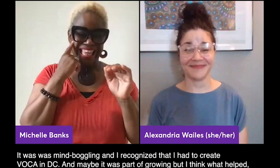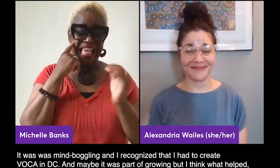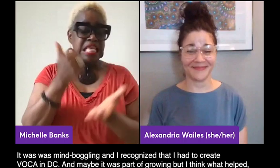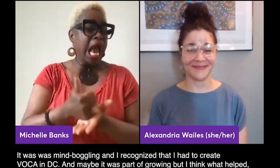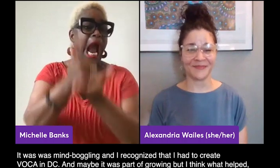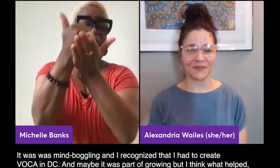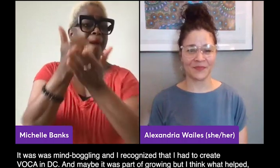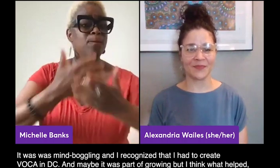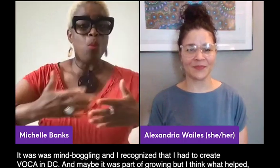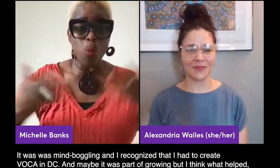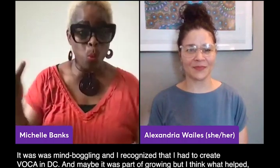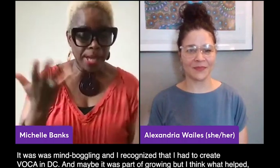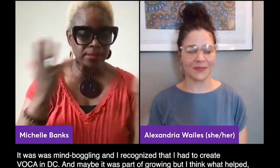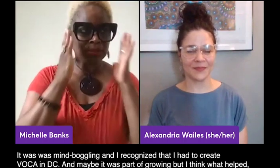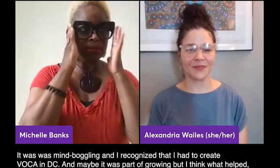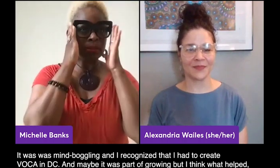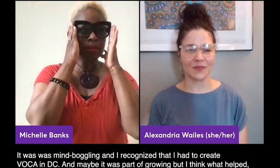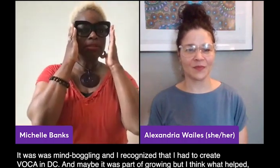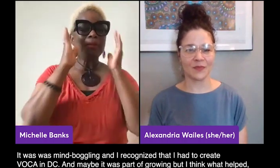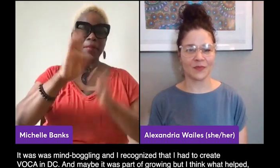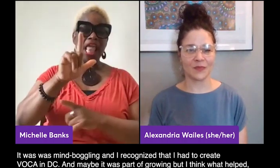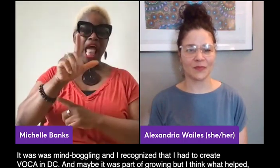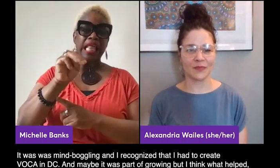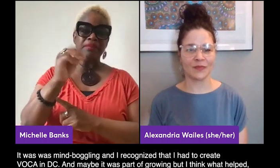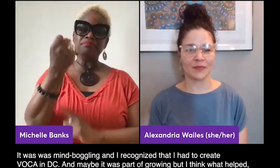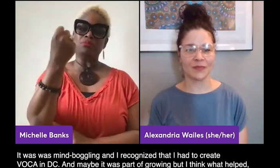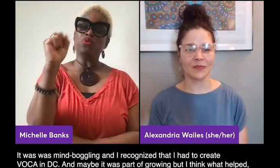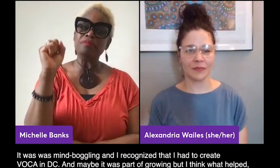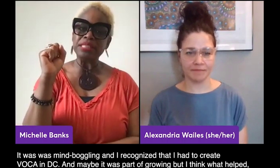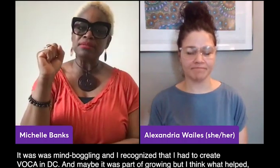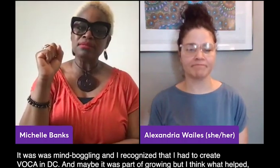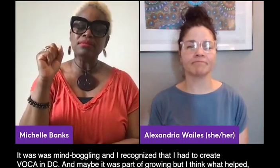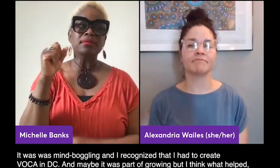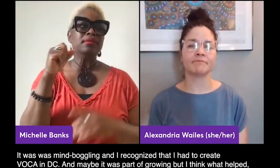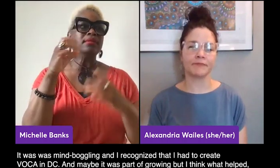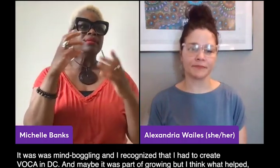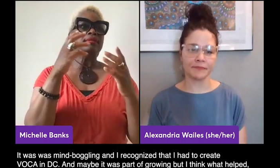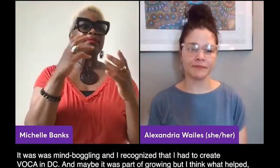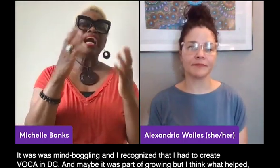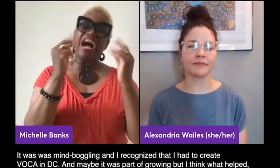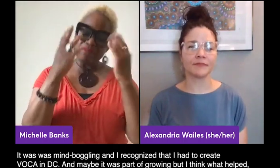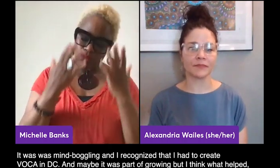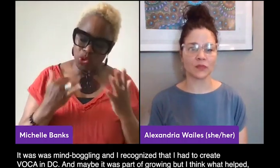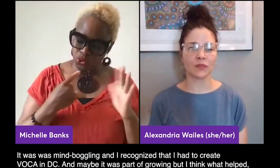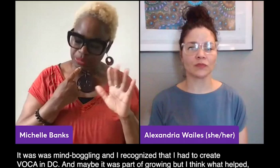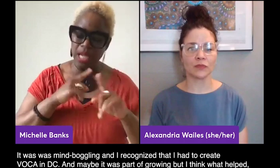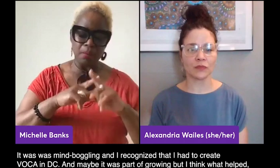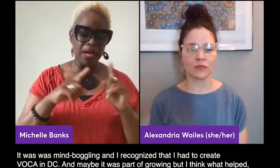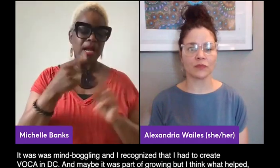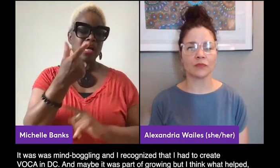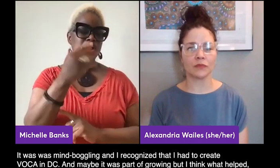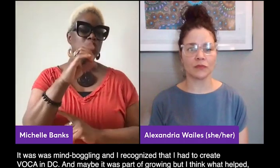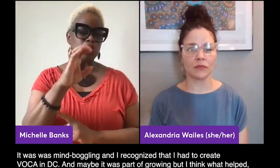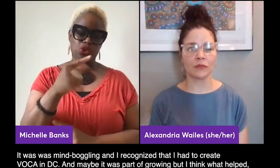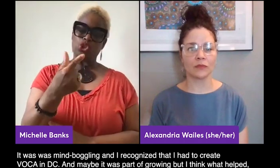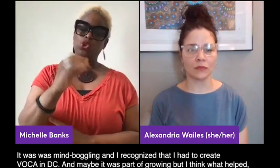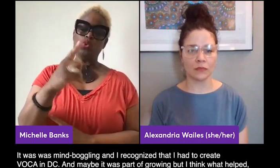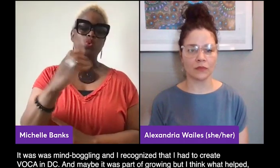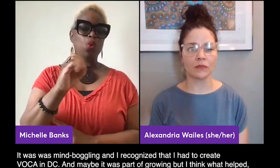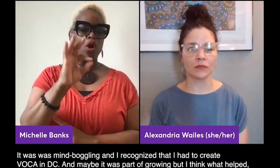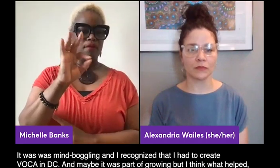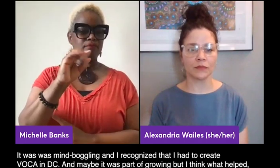but I think what helped, sad to say, was the Black Lives Matter movement.